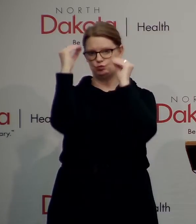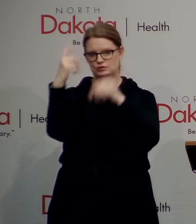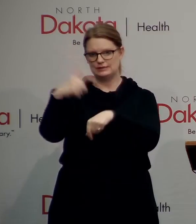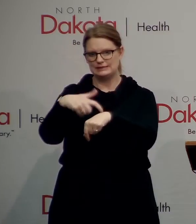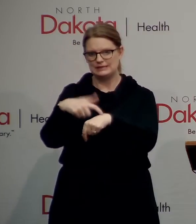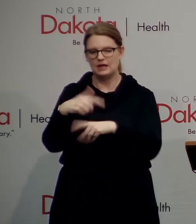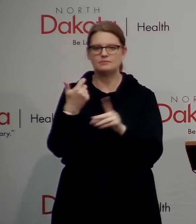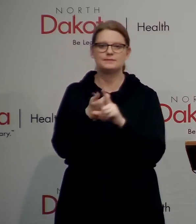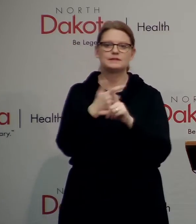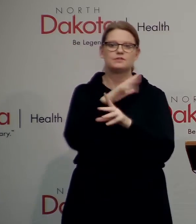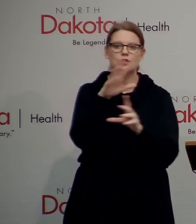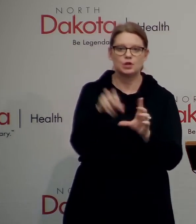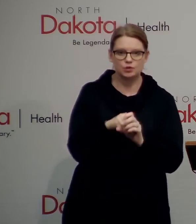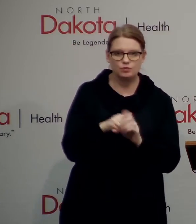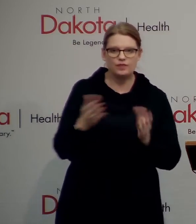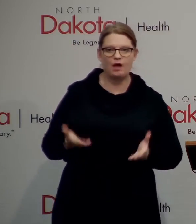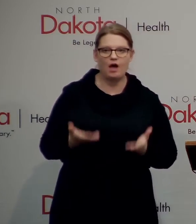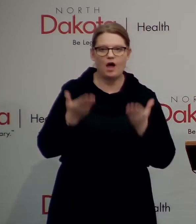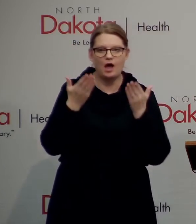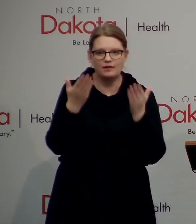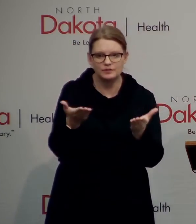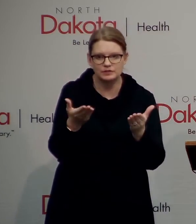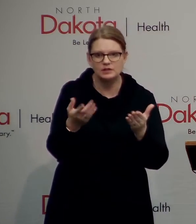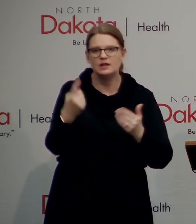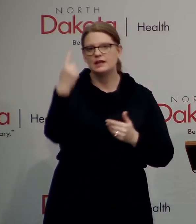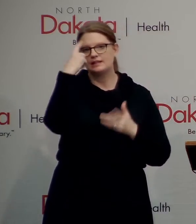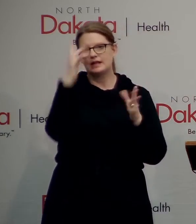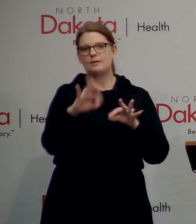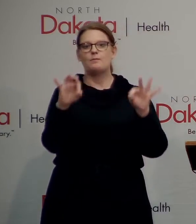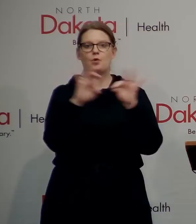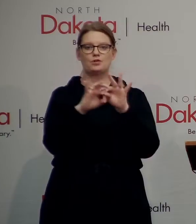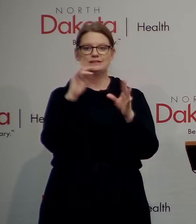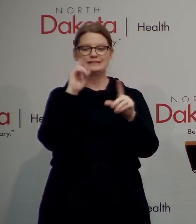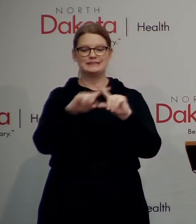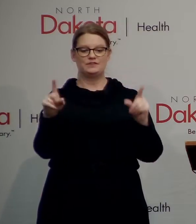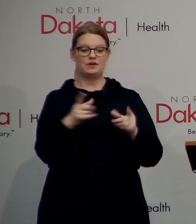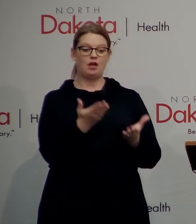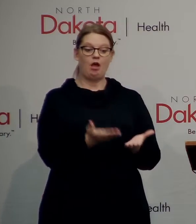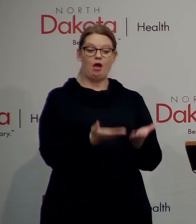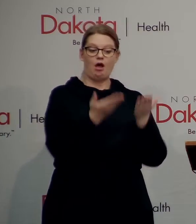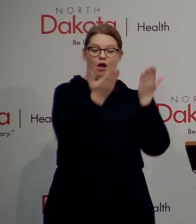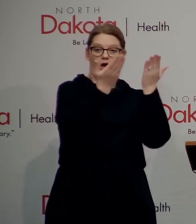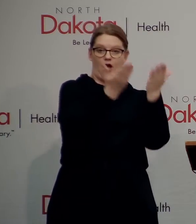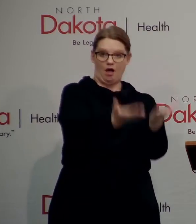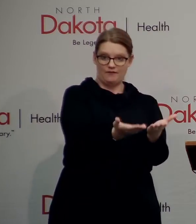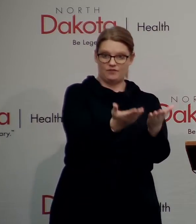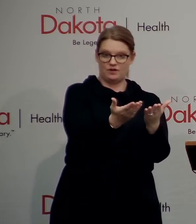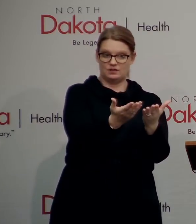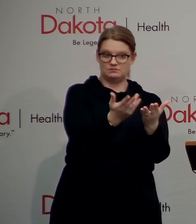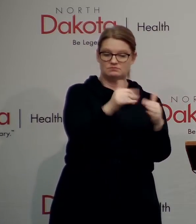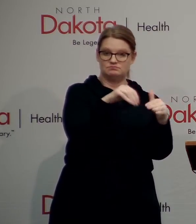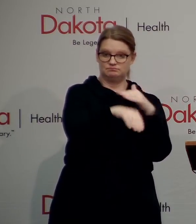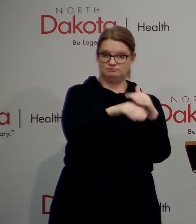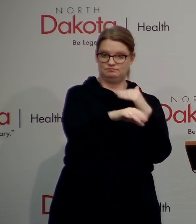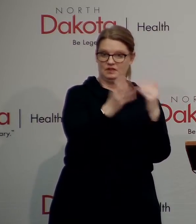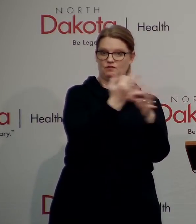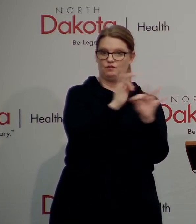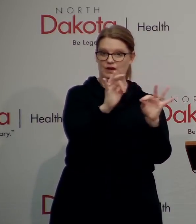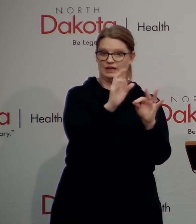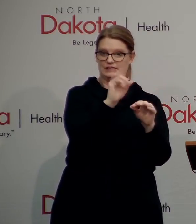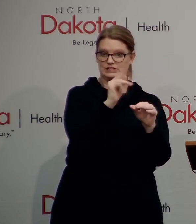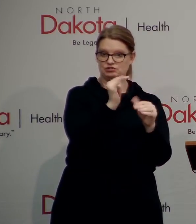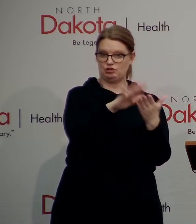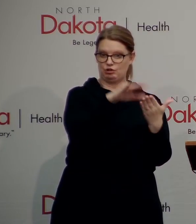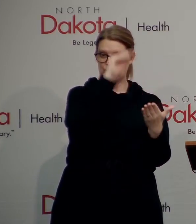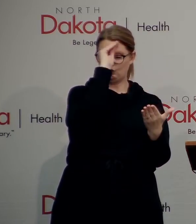to include the offering. So I think it's important to note the difference between offering the students the option of accessing free digital learning experience